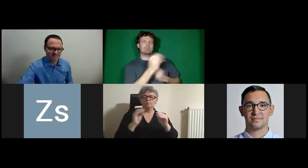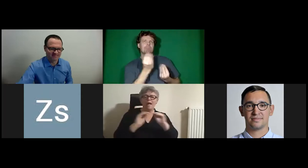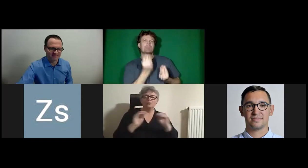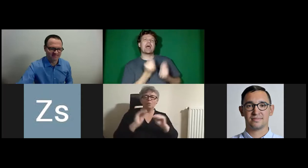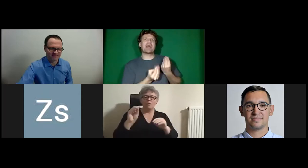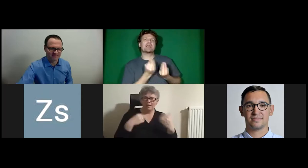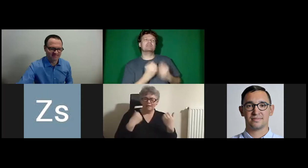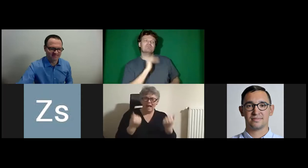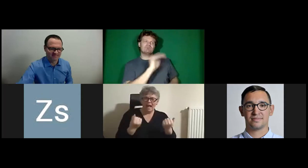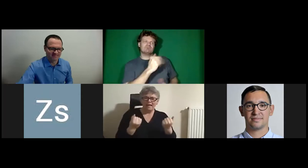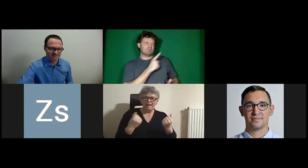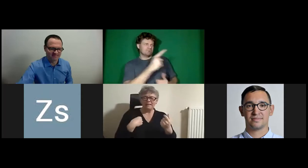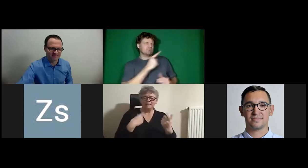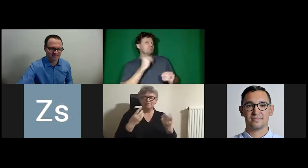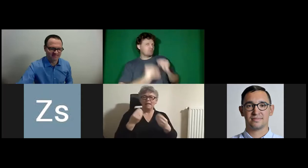So his